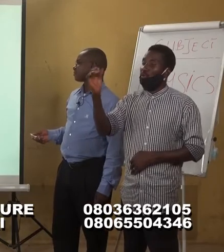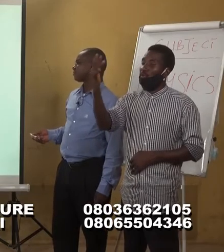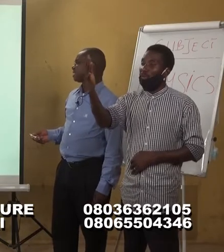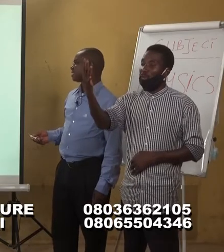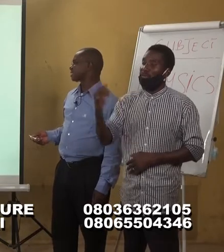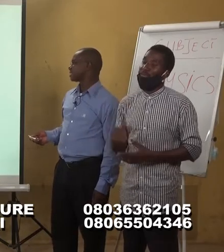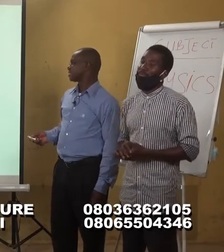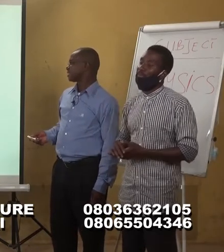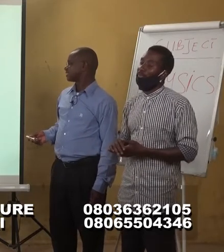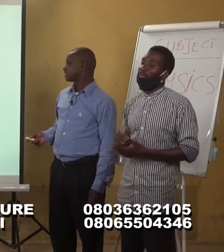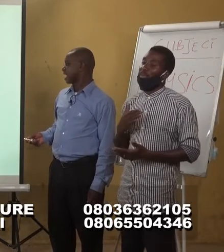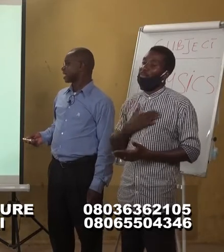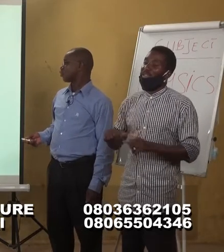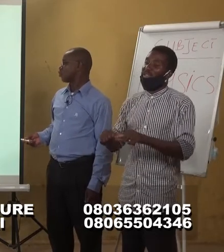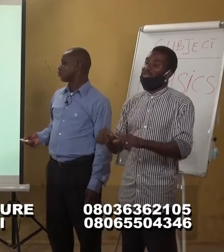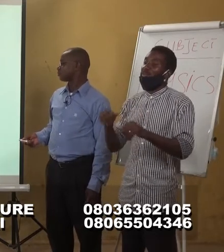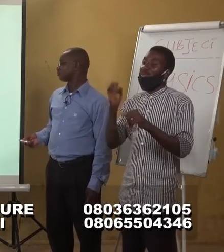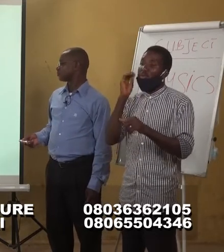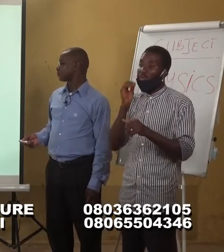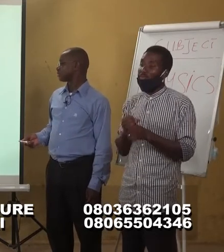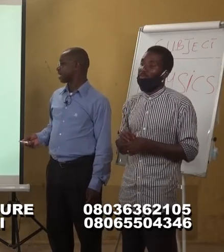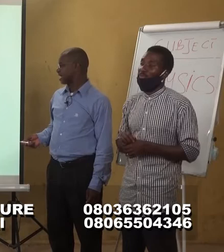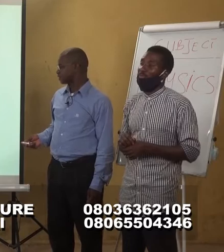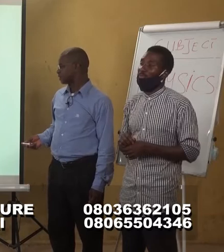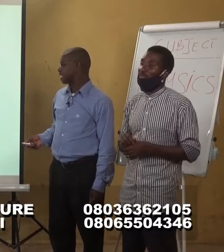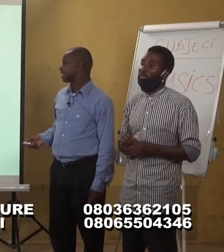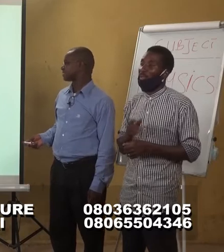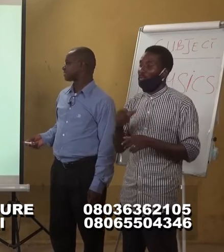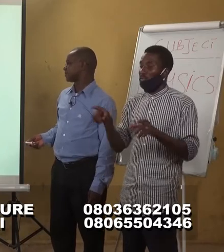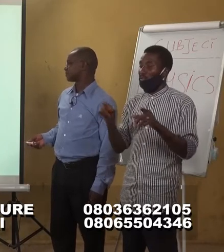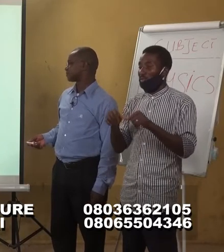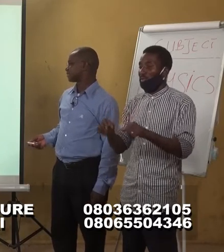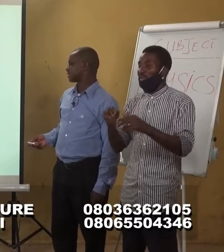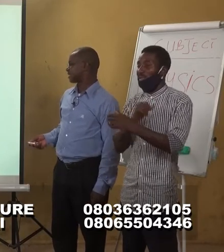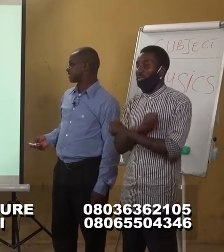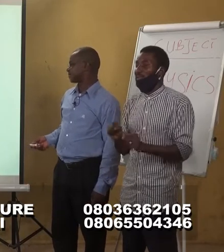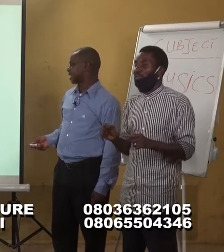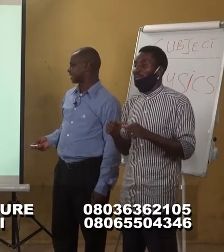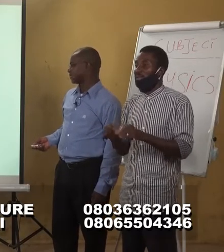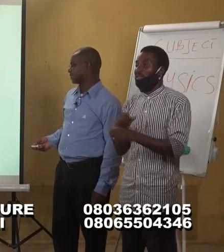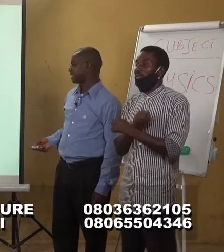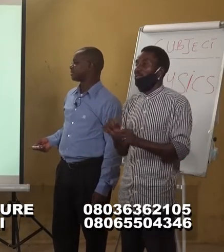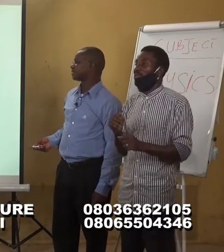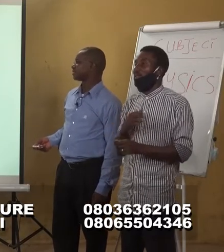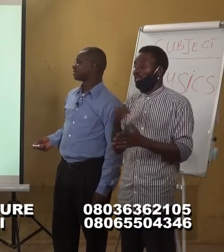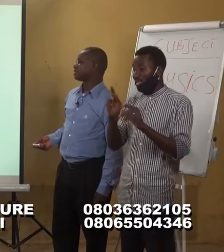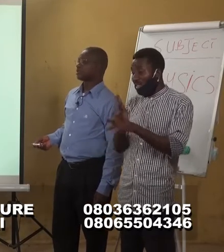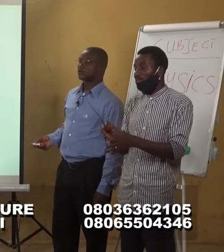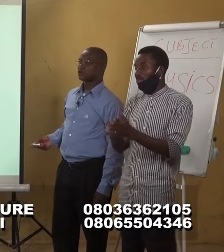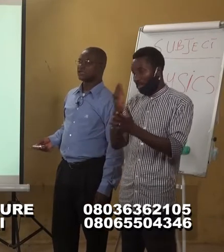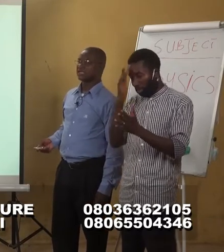2105. Please stay at home as you remain safe. Stay safe and keep learning.